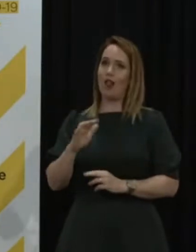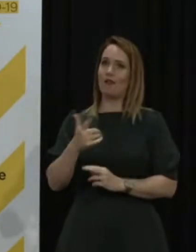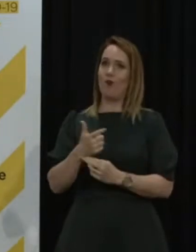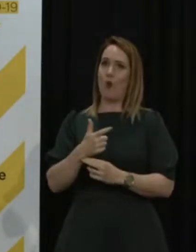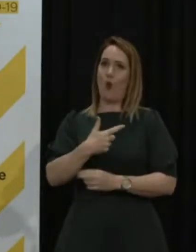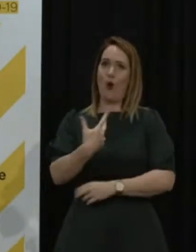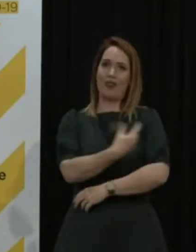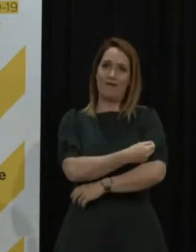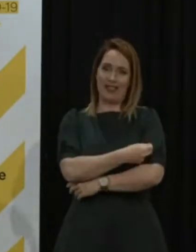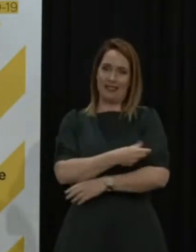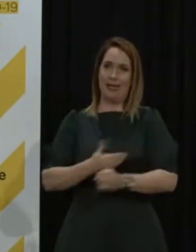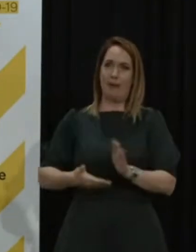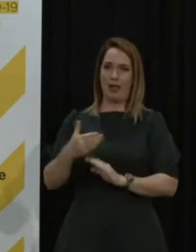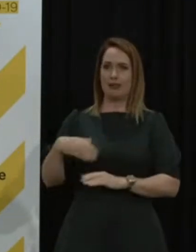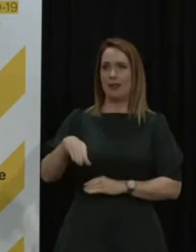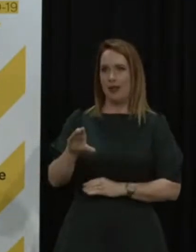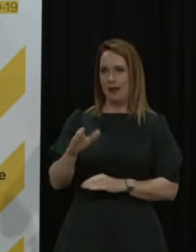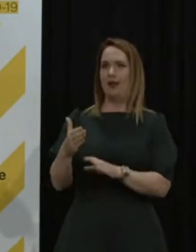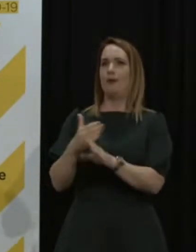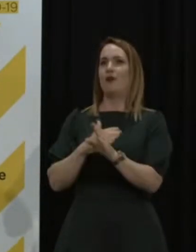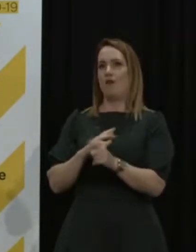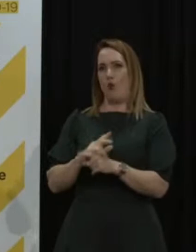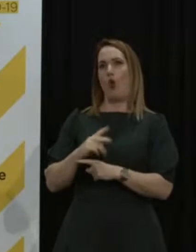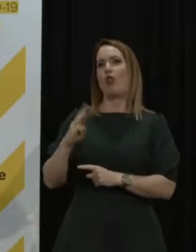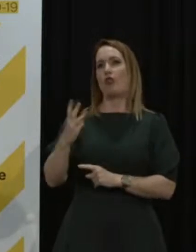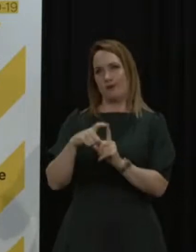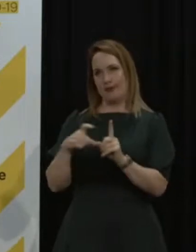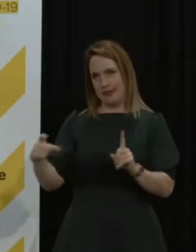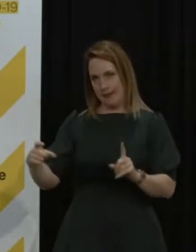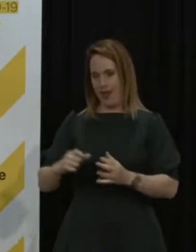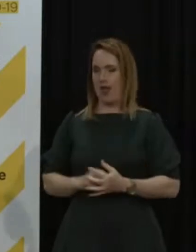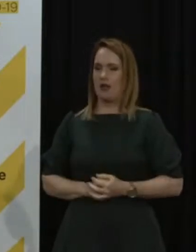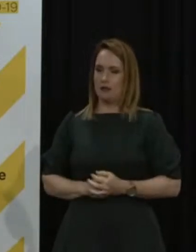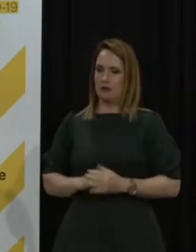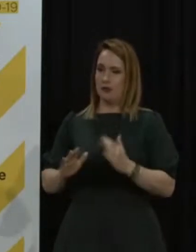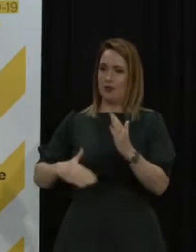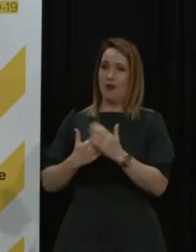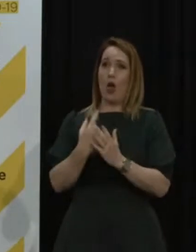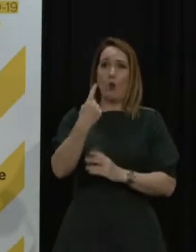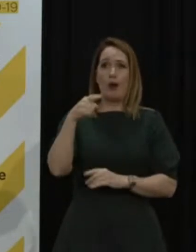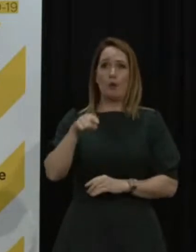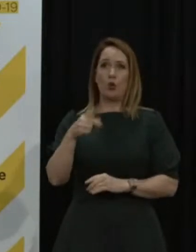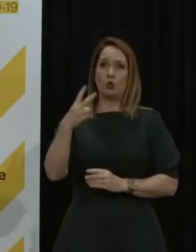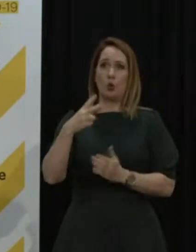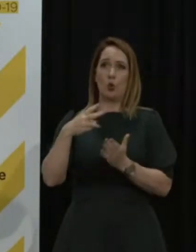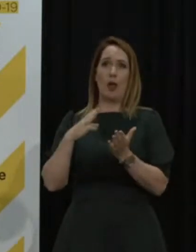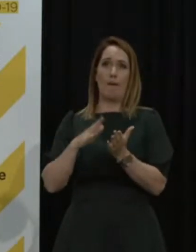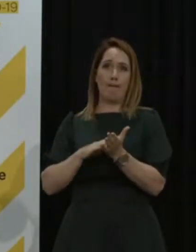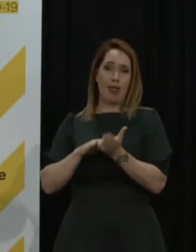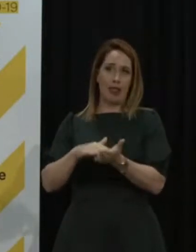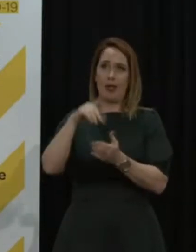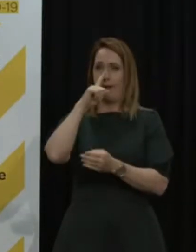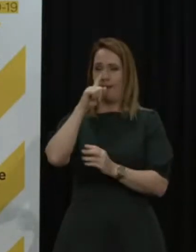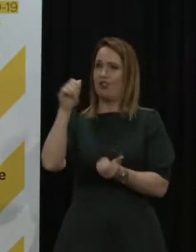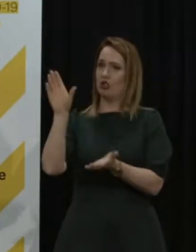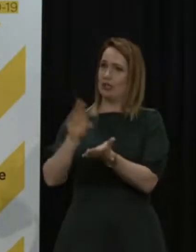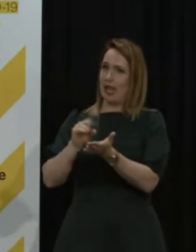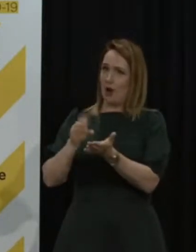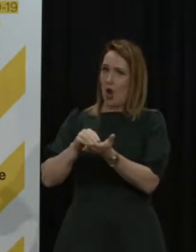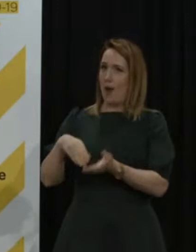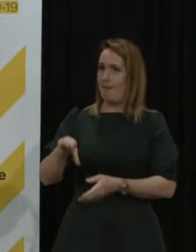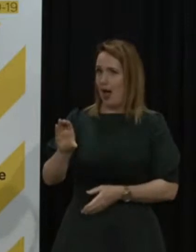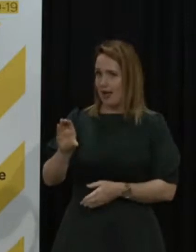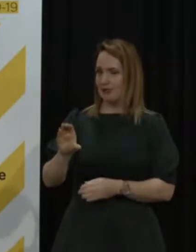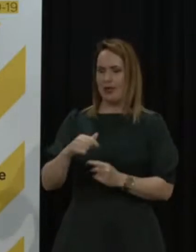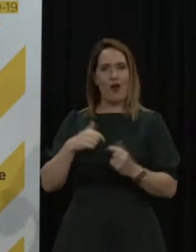date of the 3rd of December. So far, 1.2 million people have already downloaded their vaccine pass, which is great, but I encourage